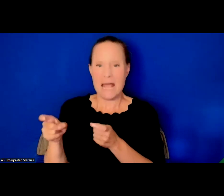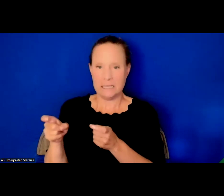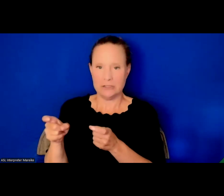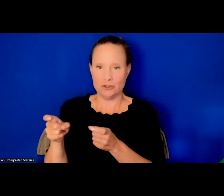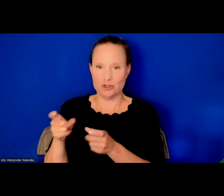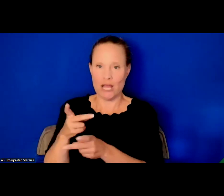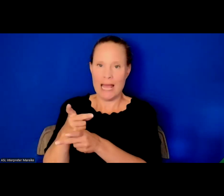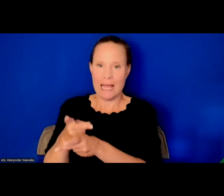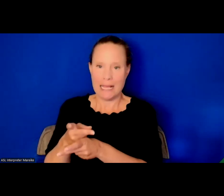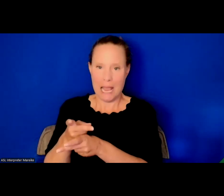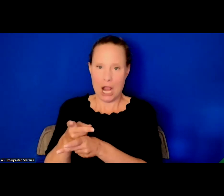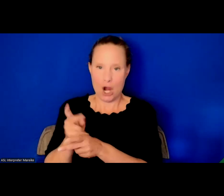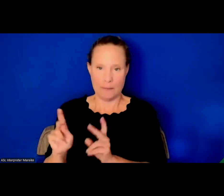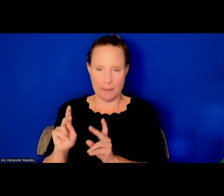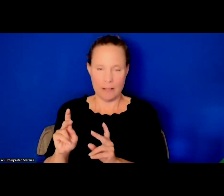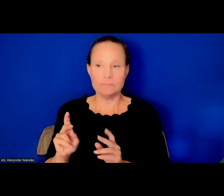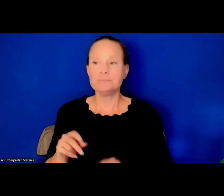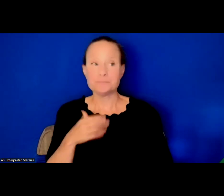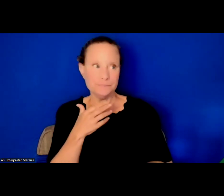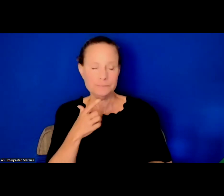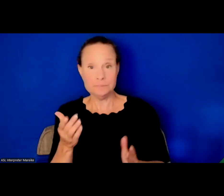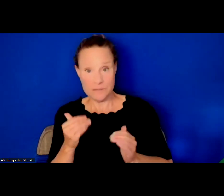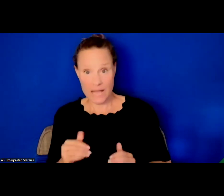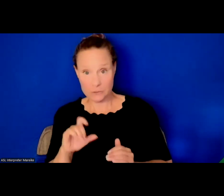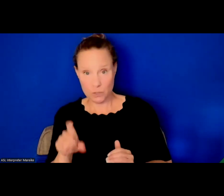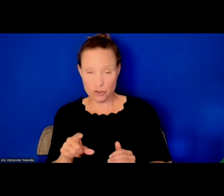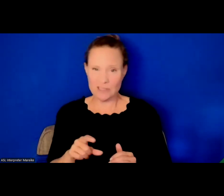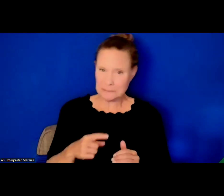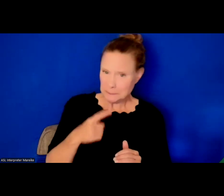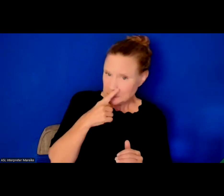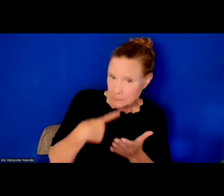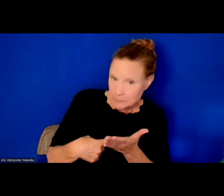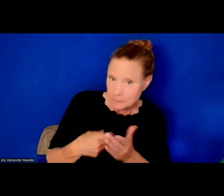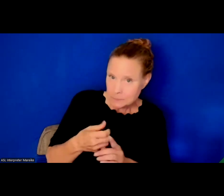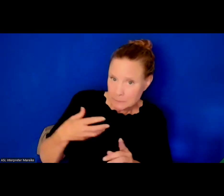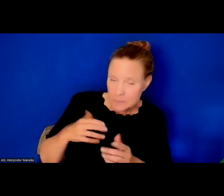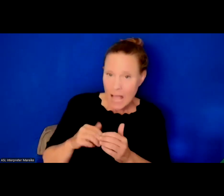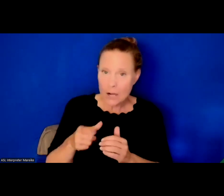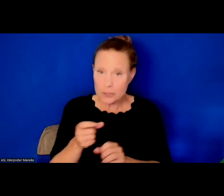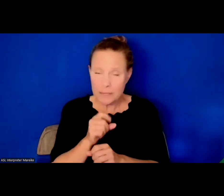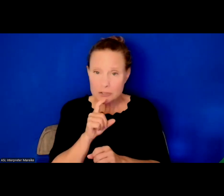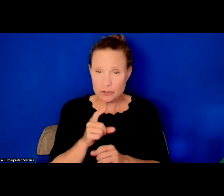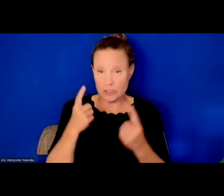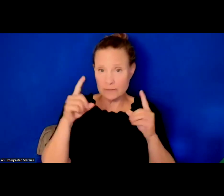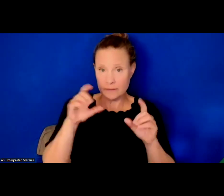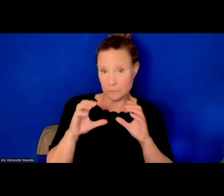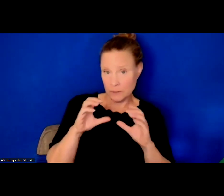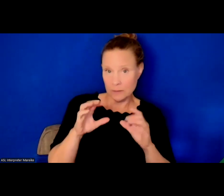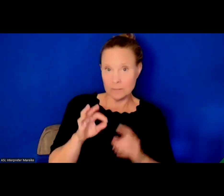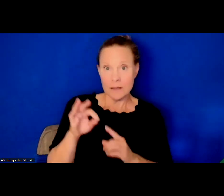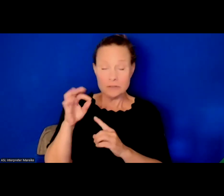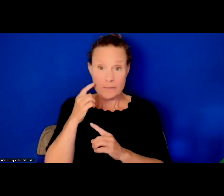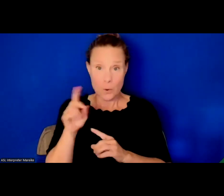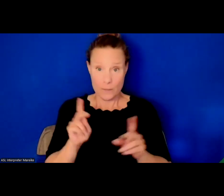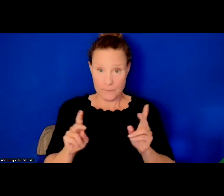Thank you. The next one says, will you talk about how you are ensuring effective communication, especially for